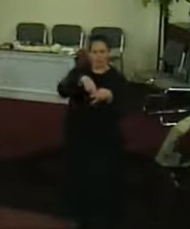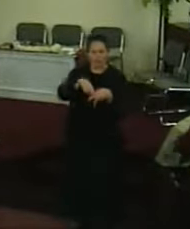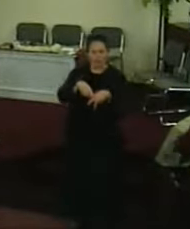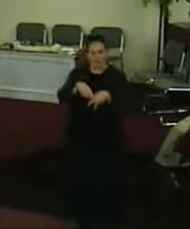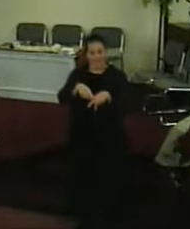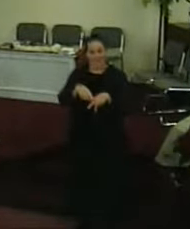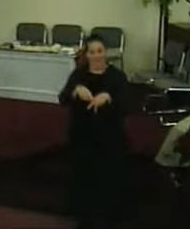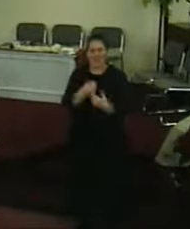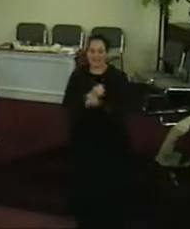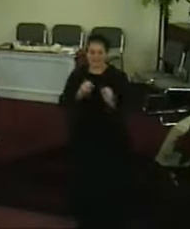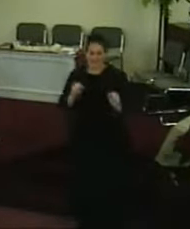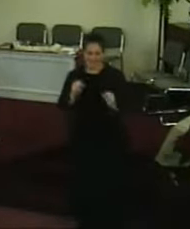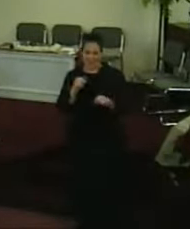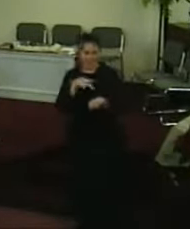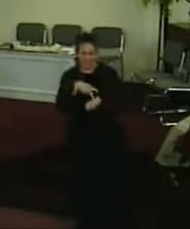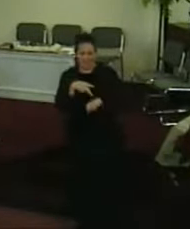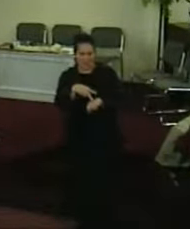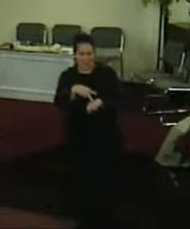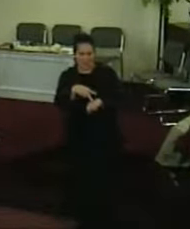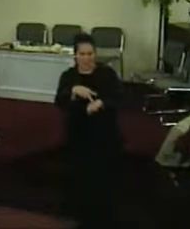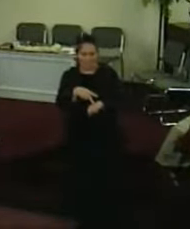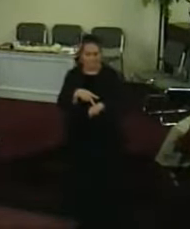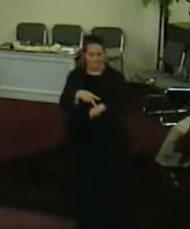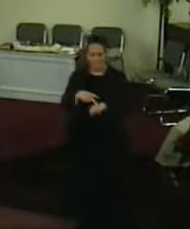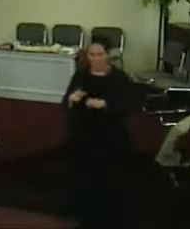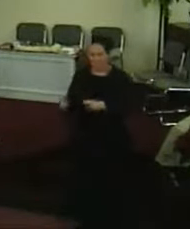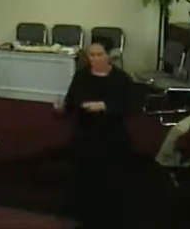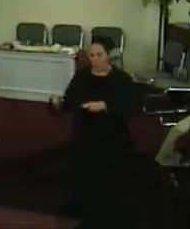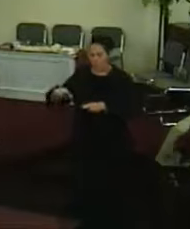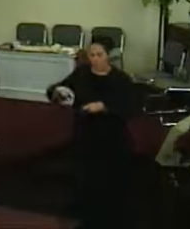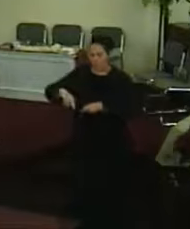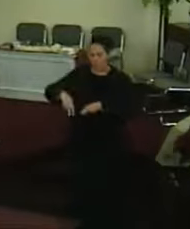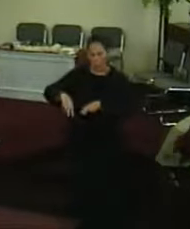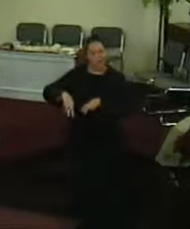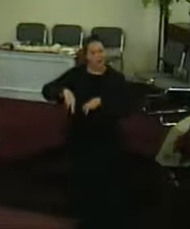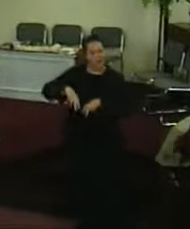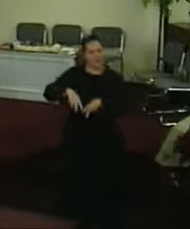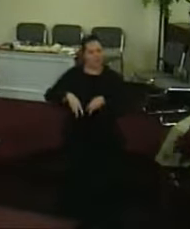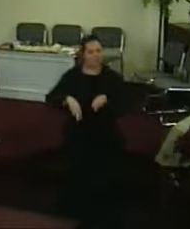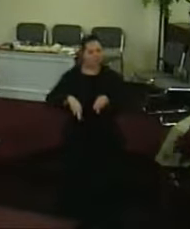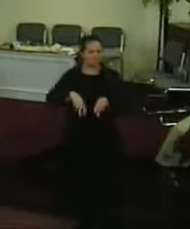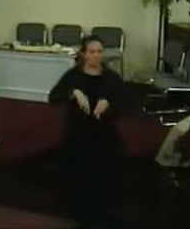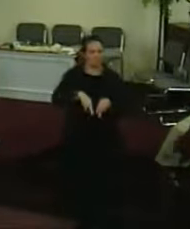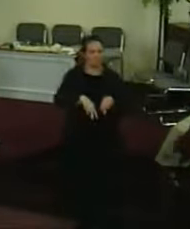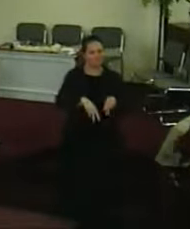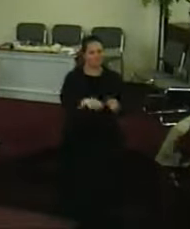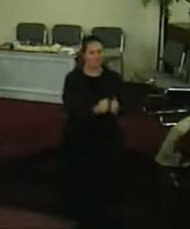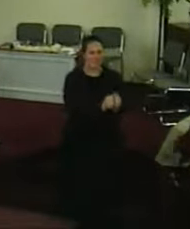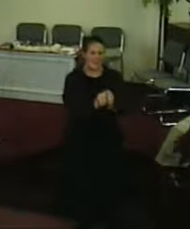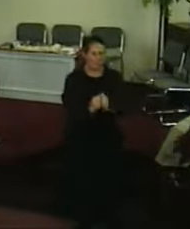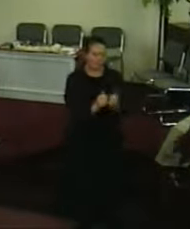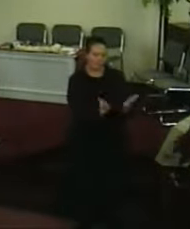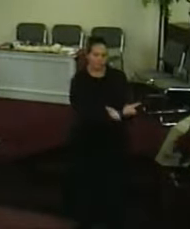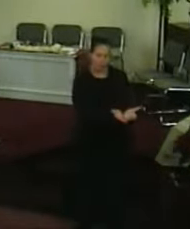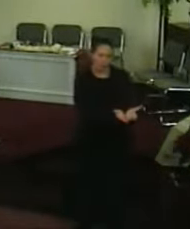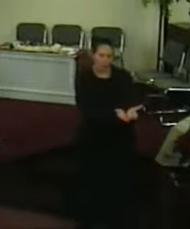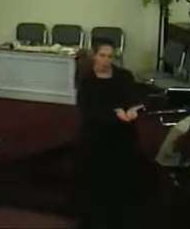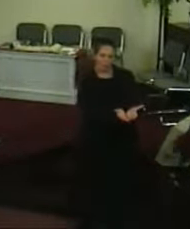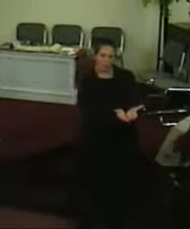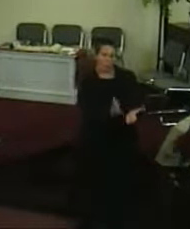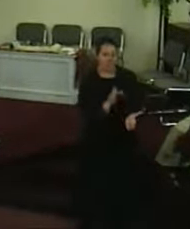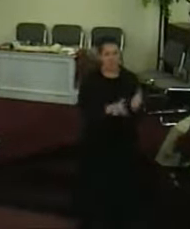But the Bible says they went walking back to the boat together. And they get in the boat, and